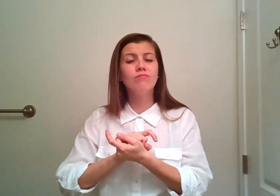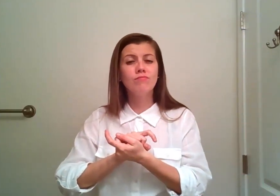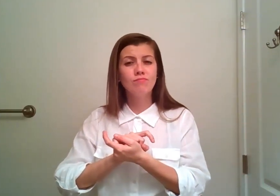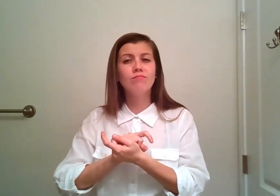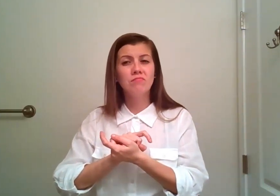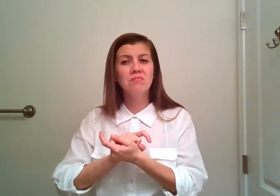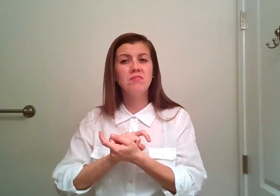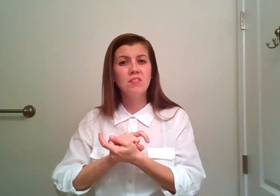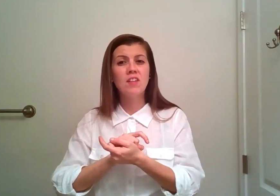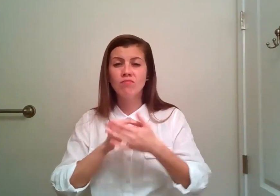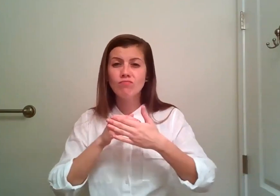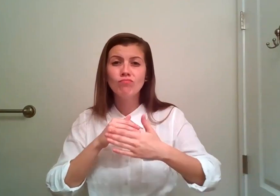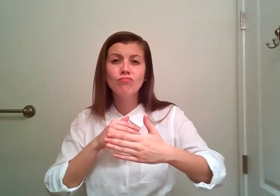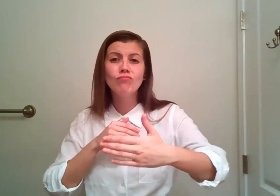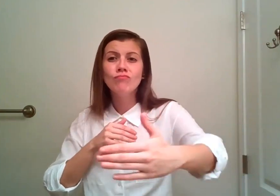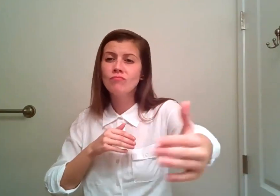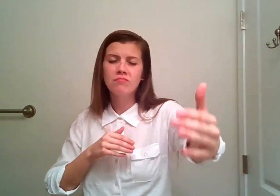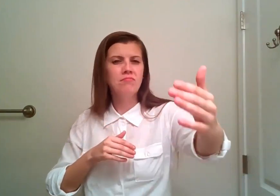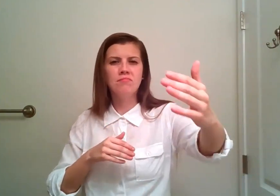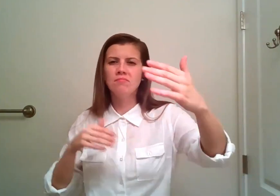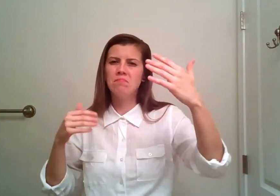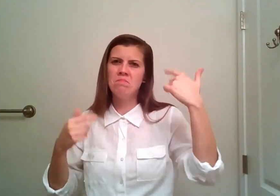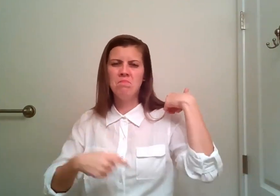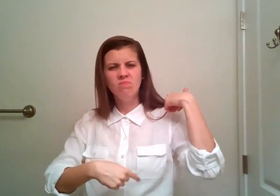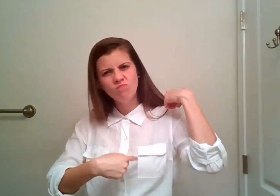It was such a huge change from what I had been used to all my life.